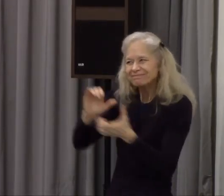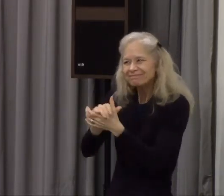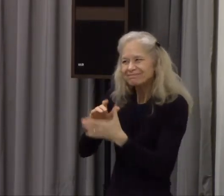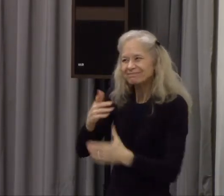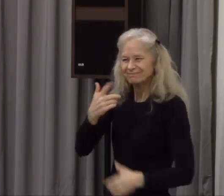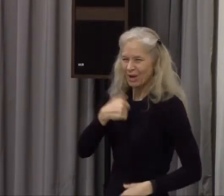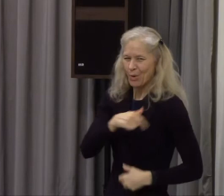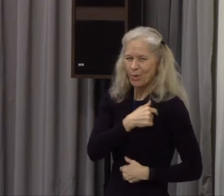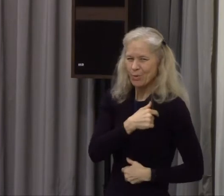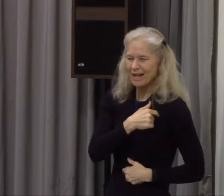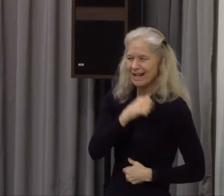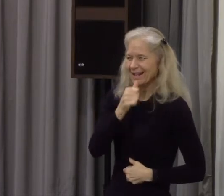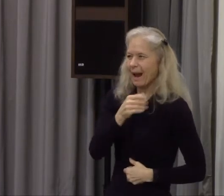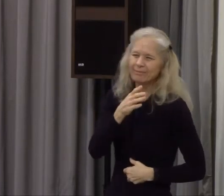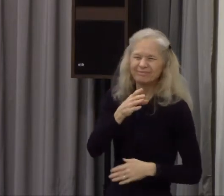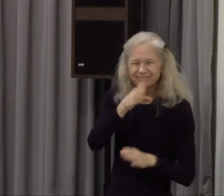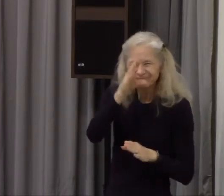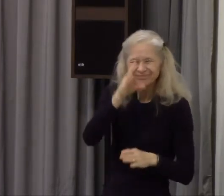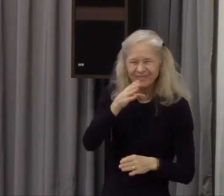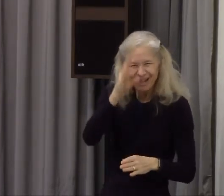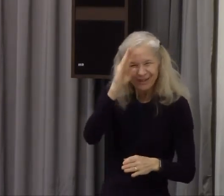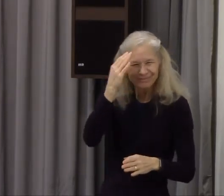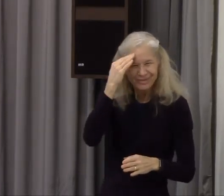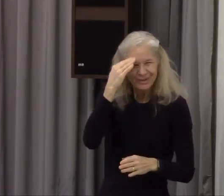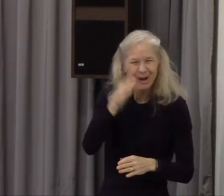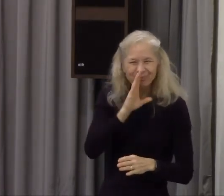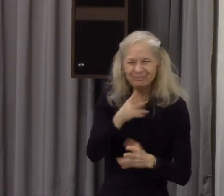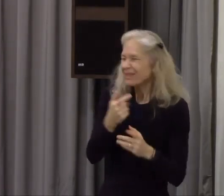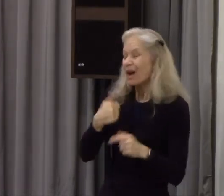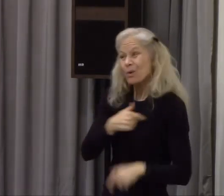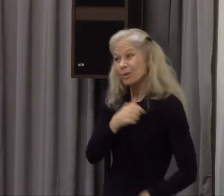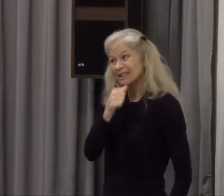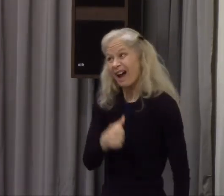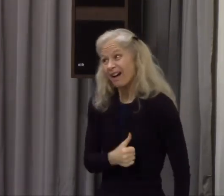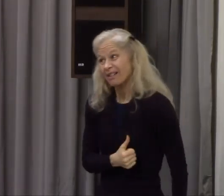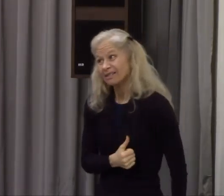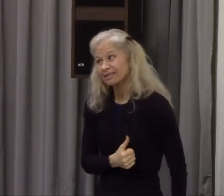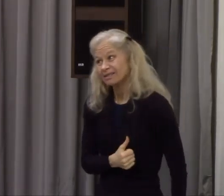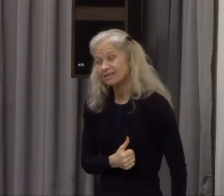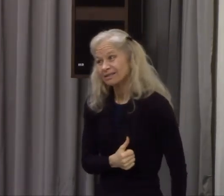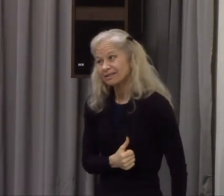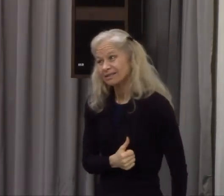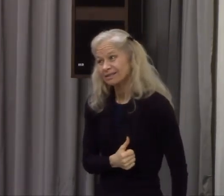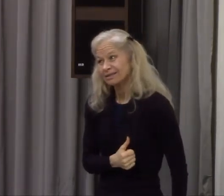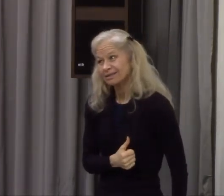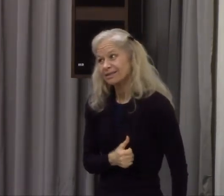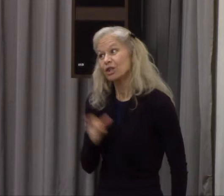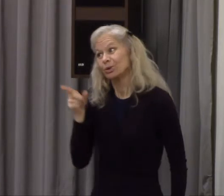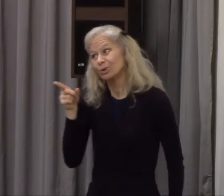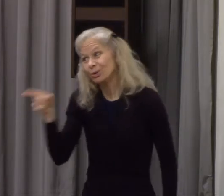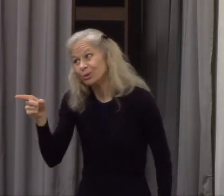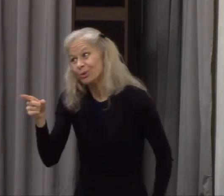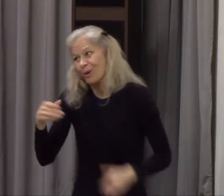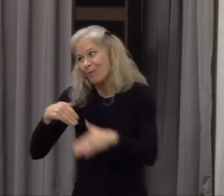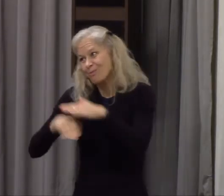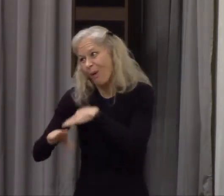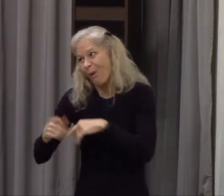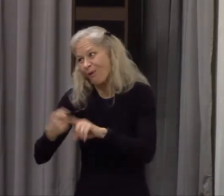She had to put up with that. Her public life, her reputation. Her ministry life, obscurity. We don't read a whole lot about Mary.